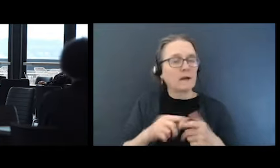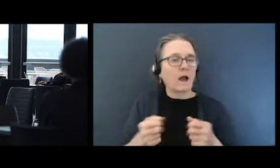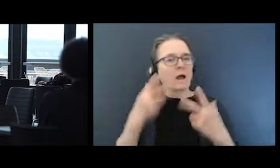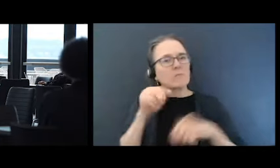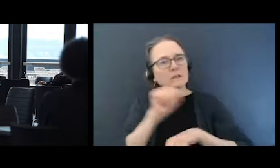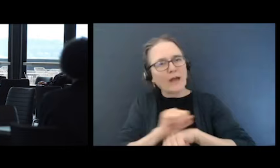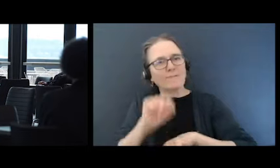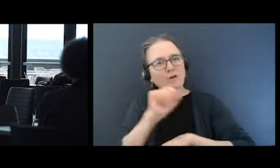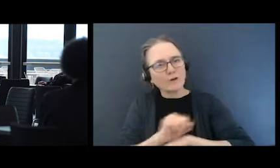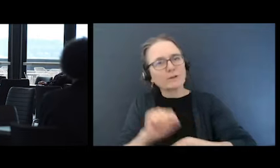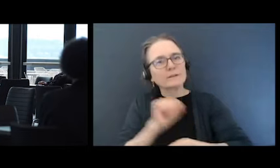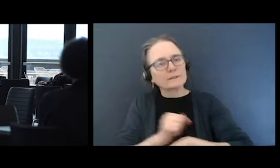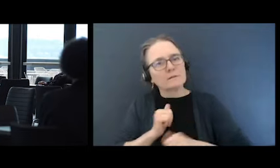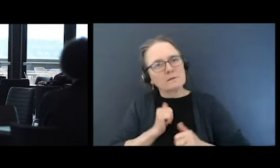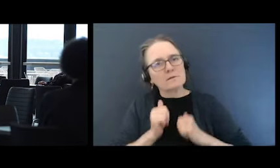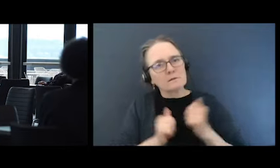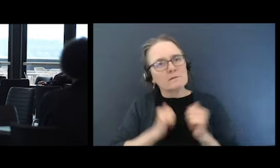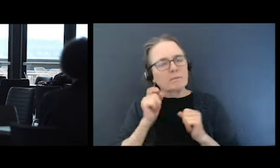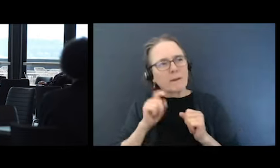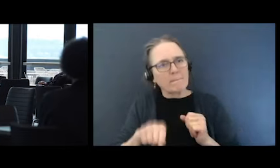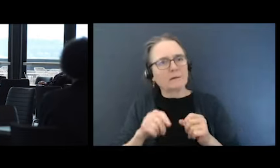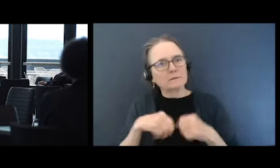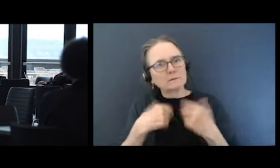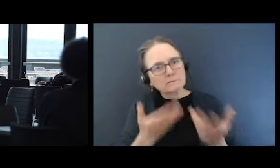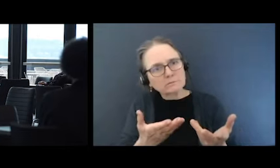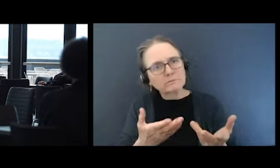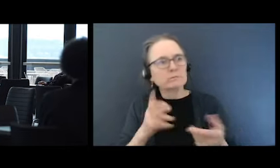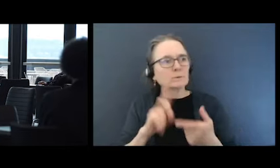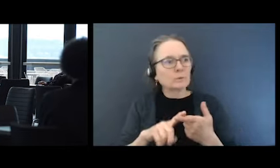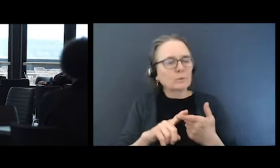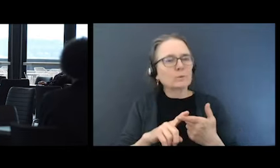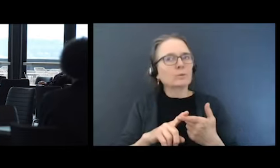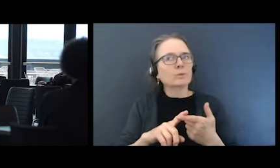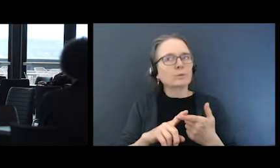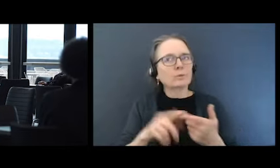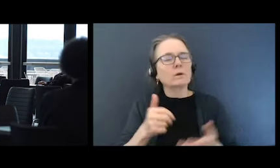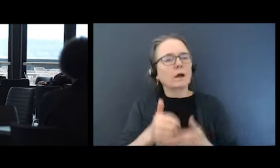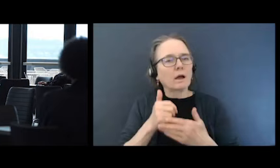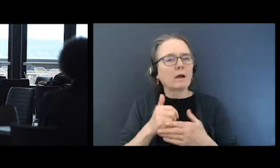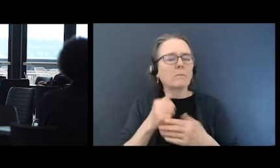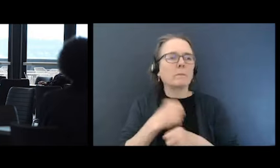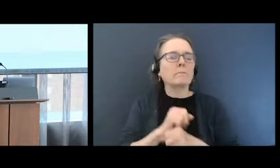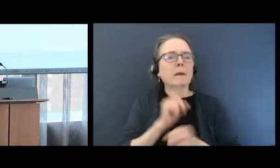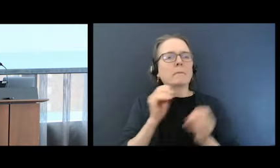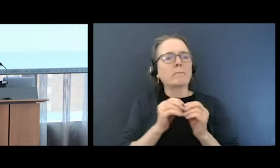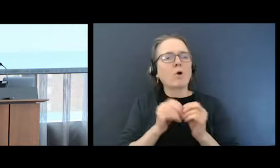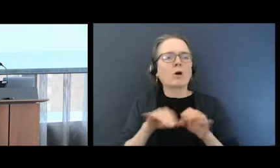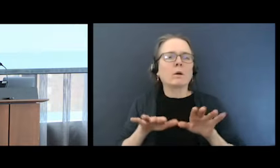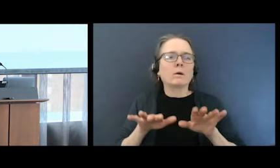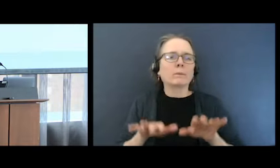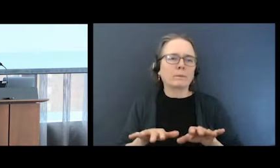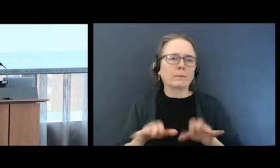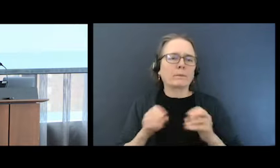off about what else you do. Anyway, that's plenty. Thank you for the opportunity to speak. Now I would like to give someone the mic. Thank